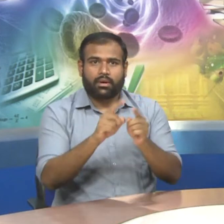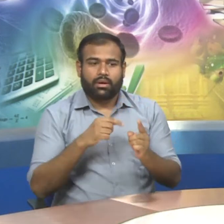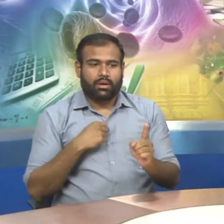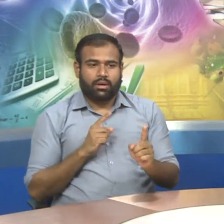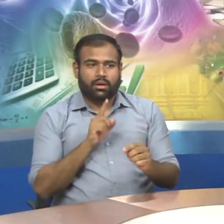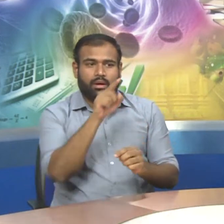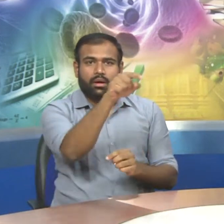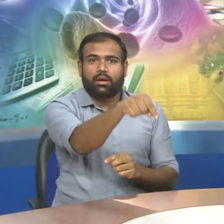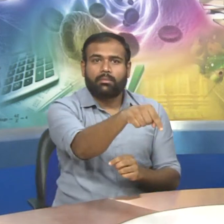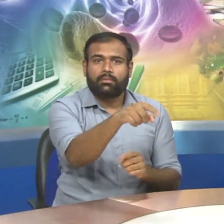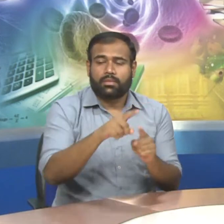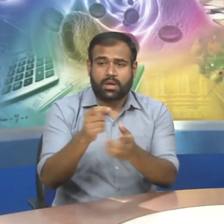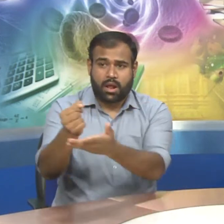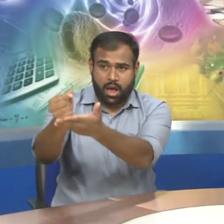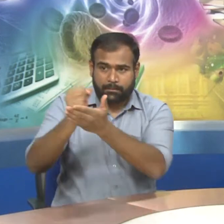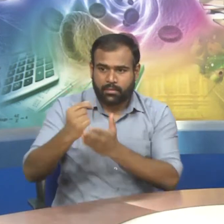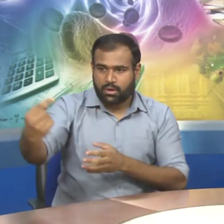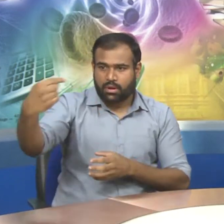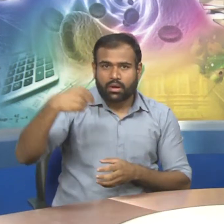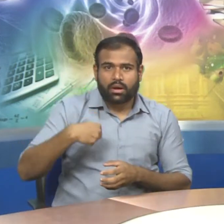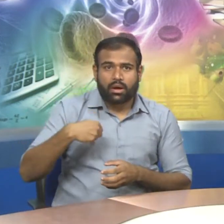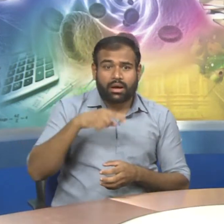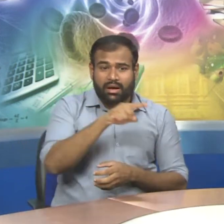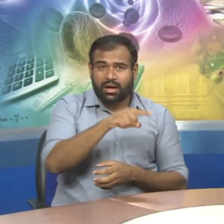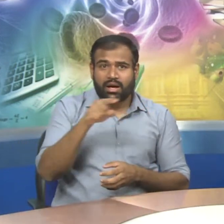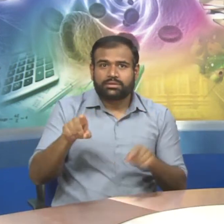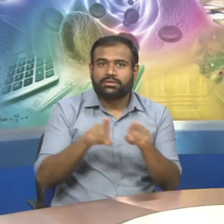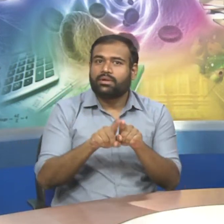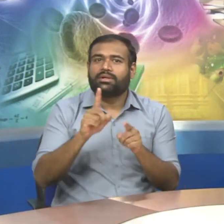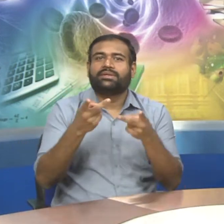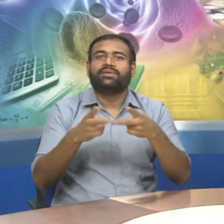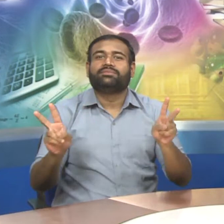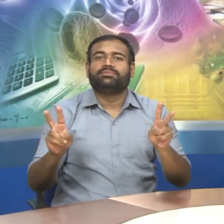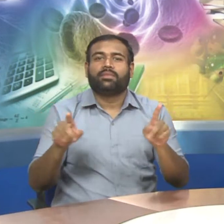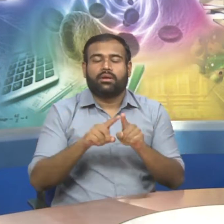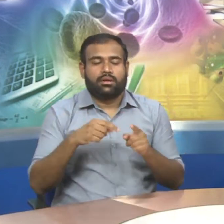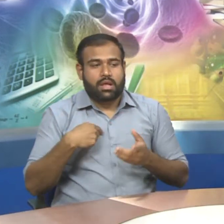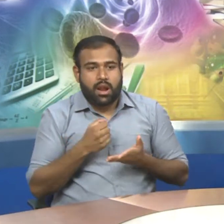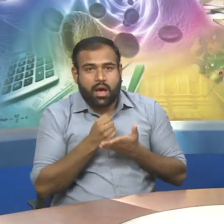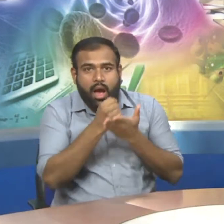See the direction, it is moving towards and sometime moving away from me.